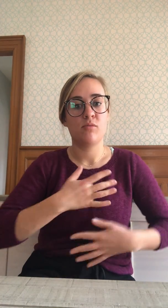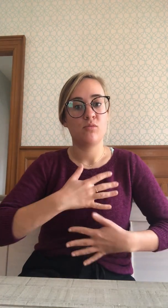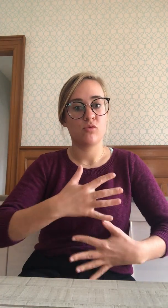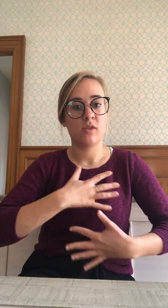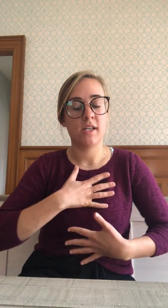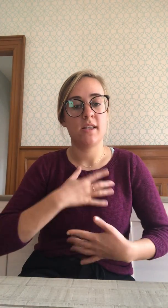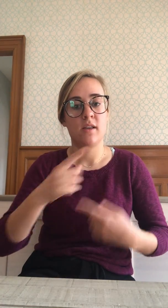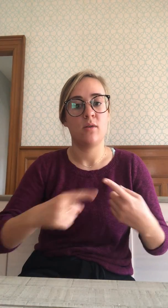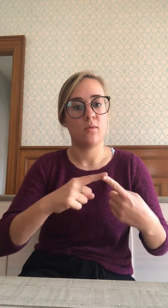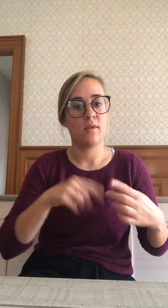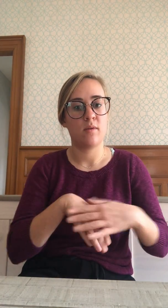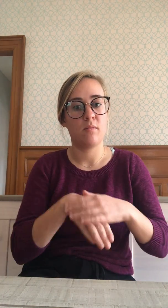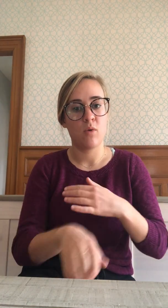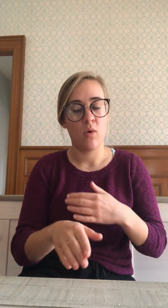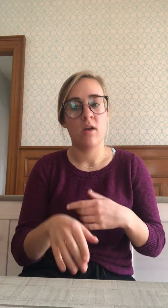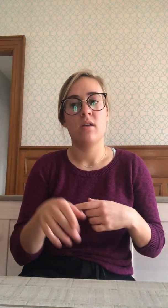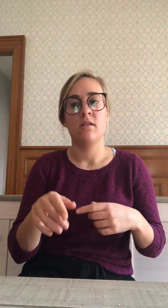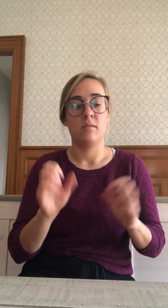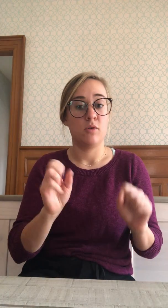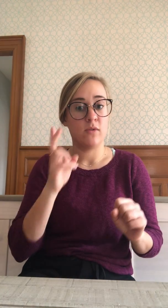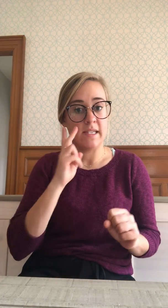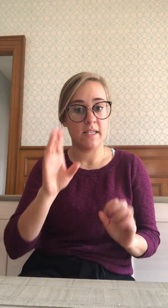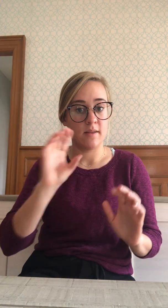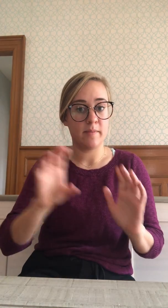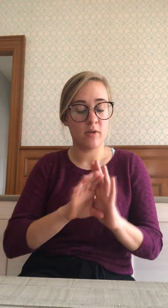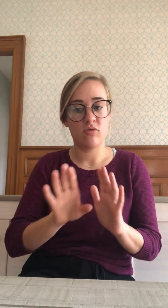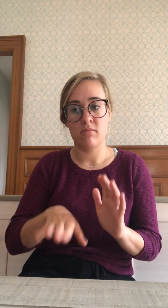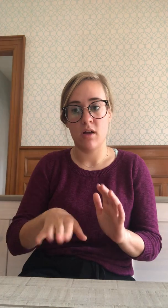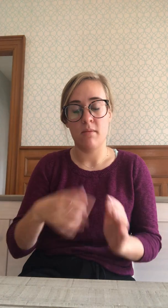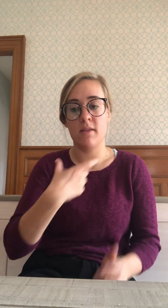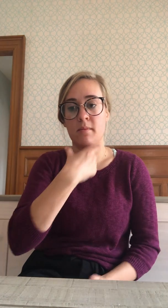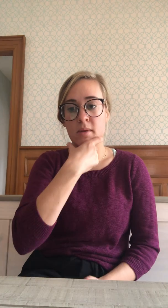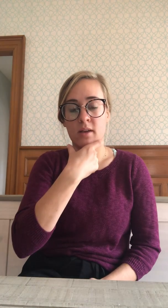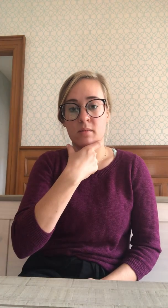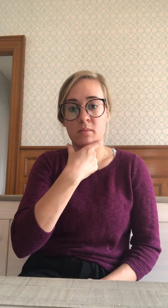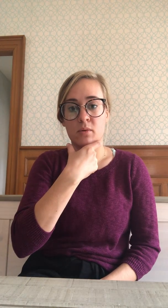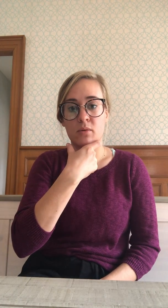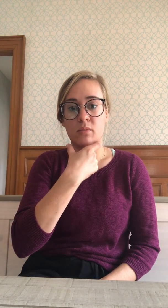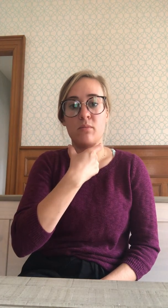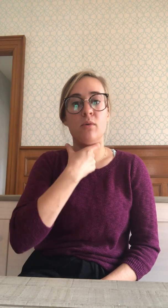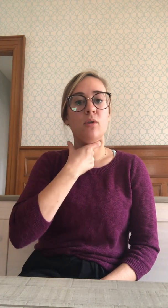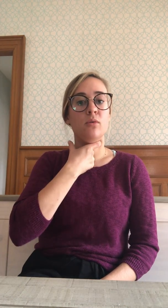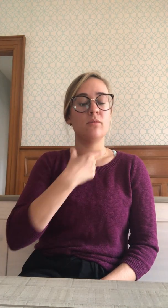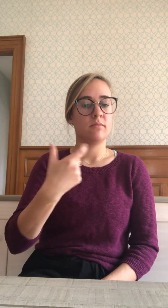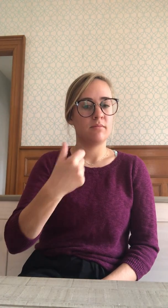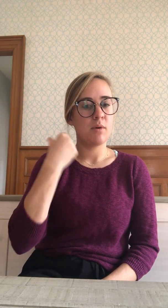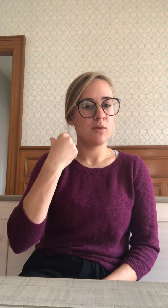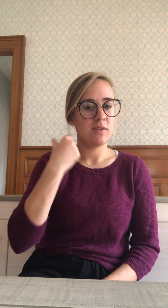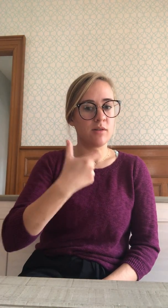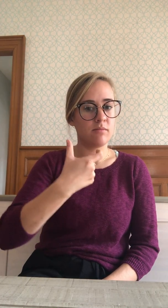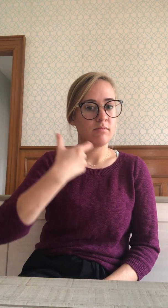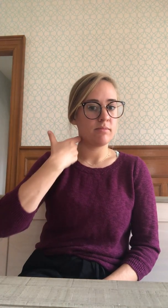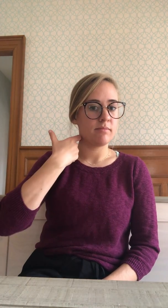because you can see in the picture down here, the mandible is posteriorly positioned, which means all the soft